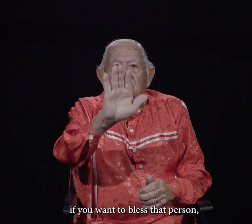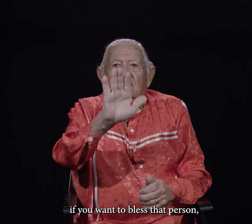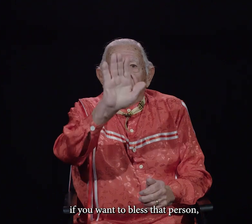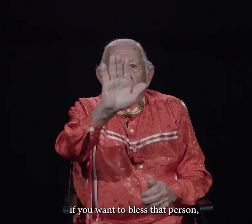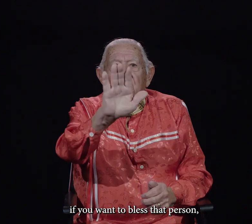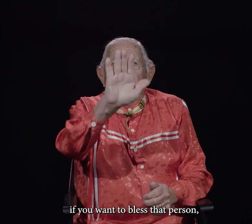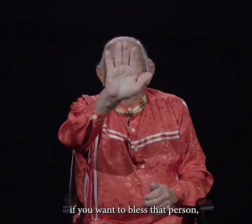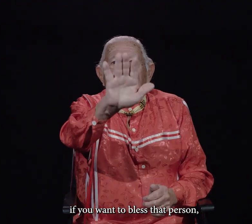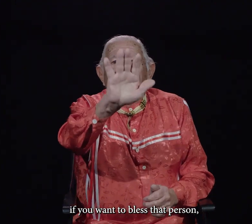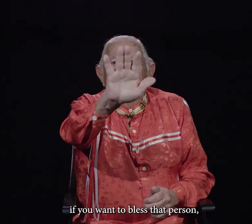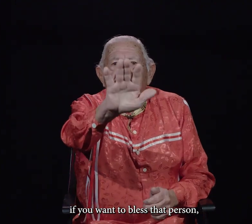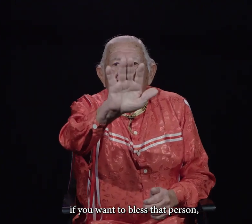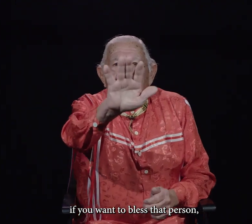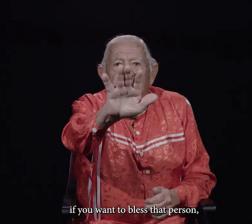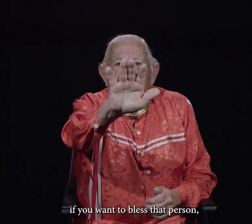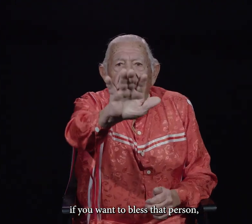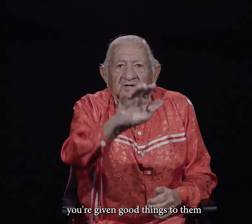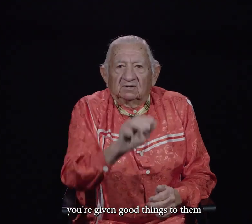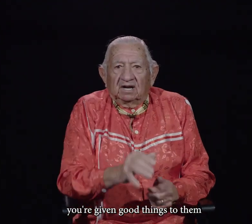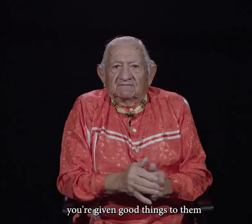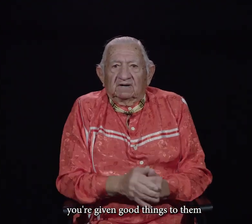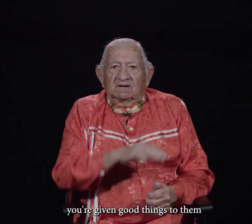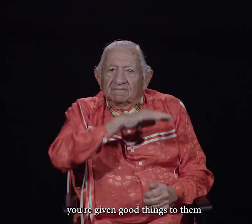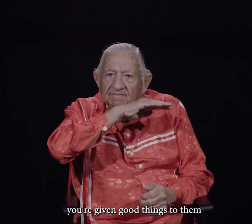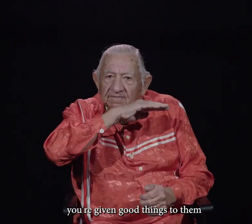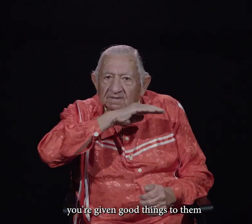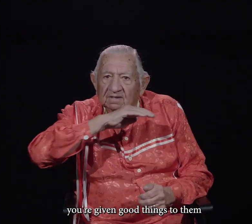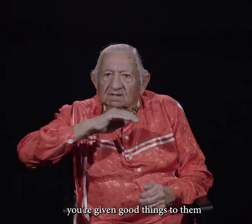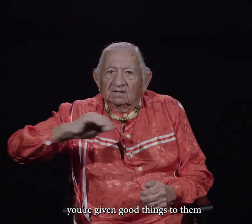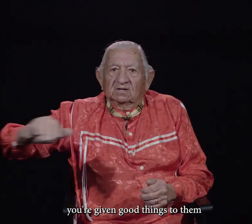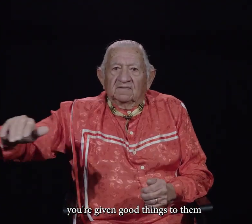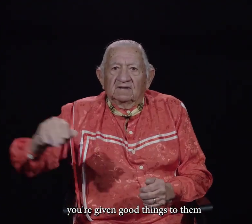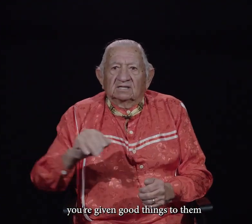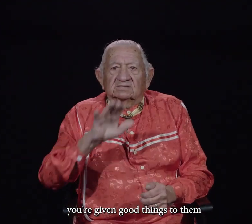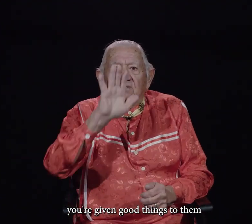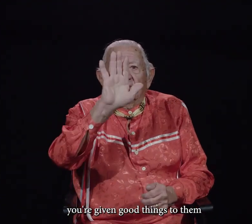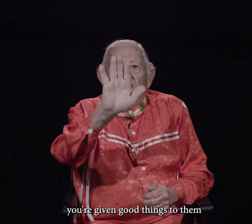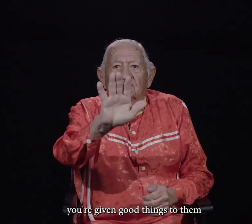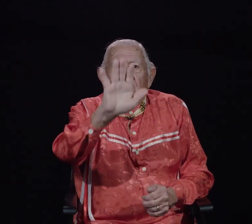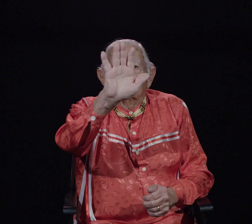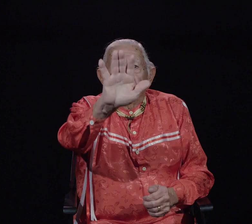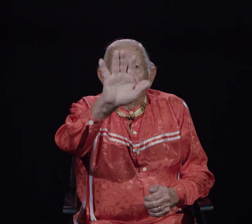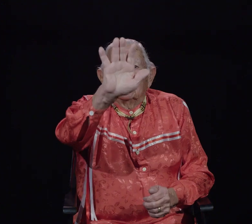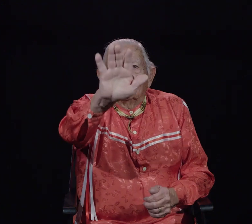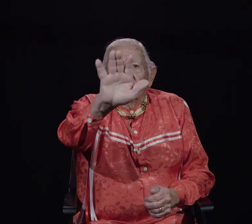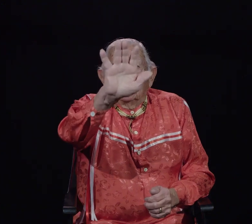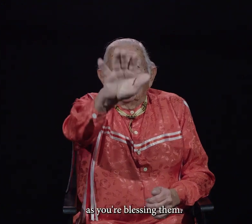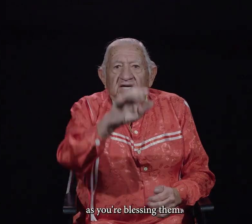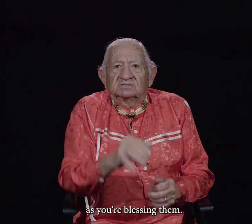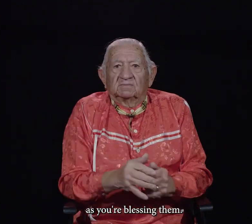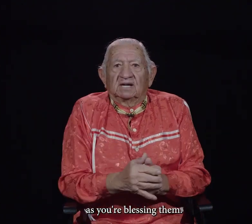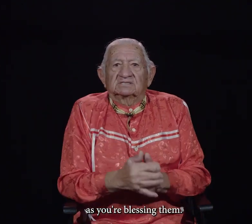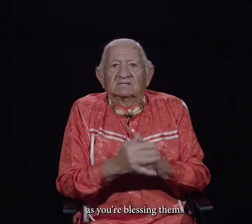that person, you're giving good things to them as you're blessing them.